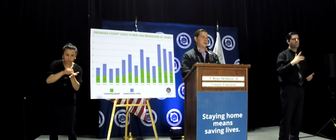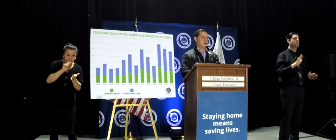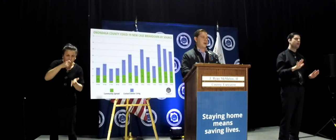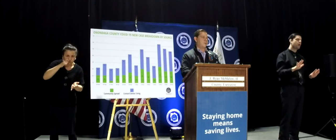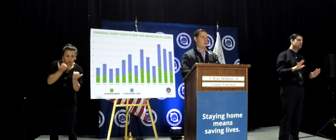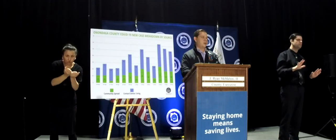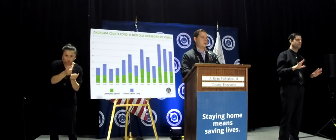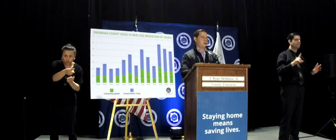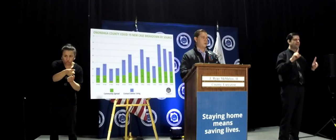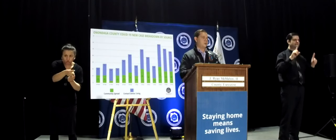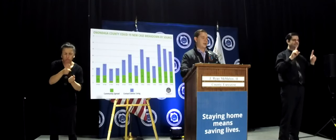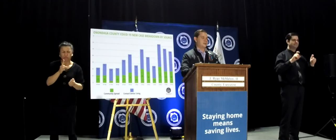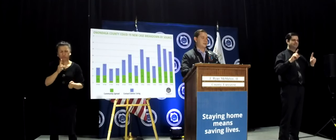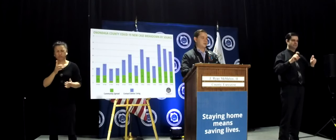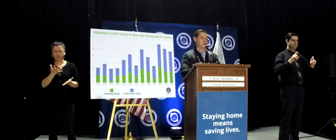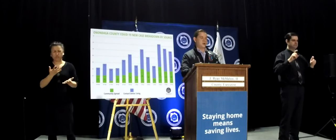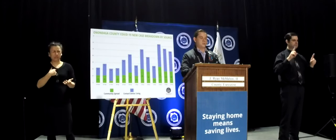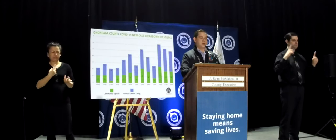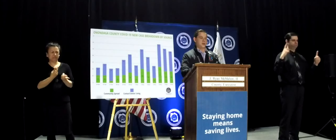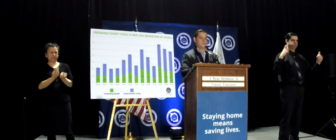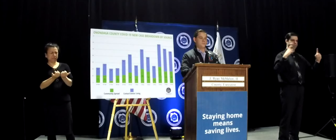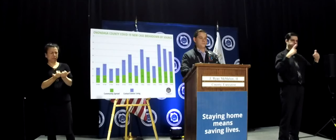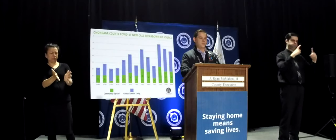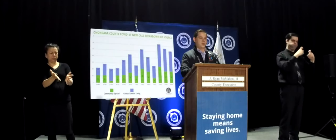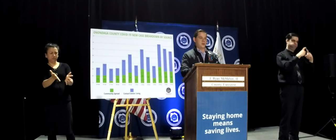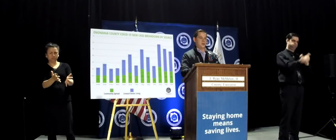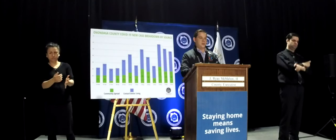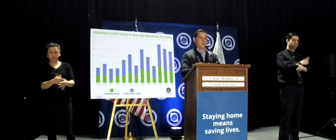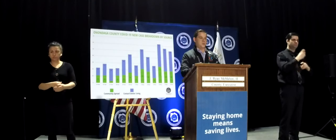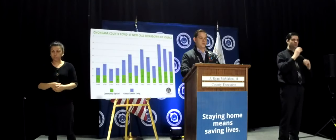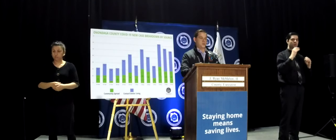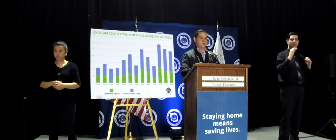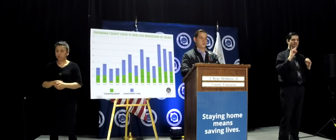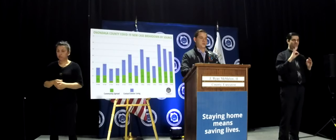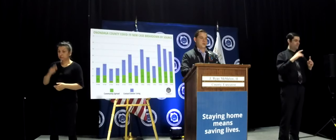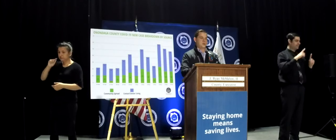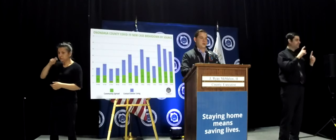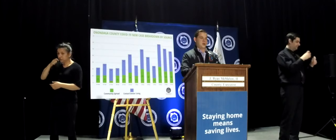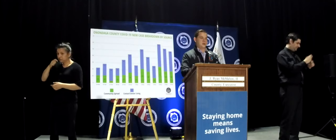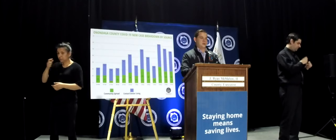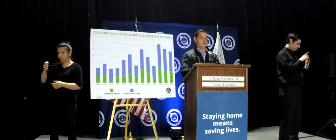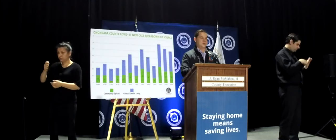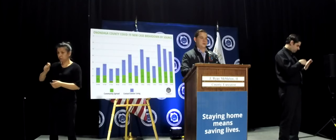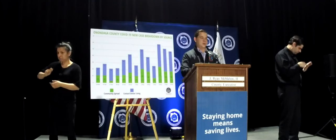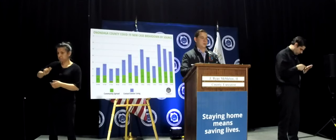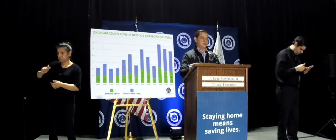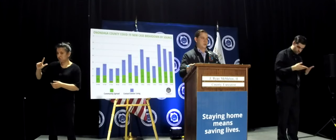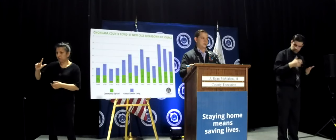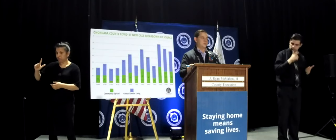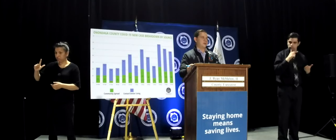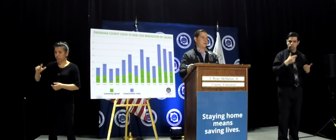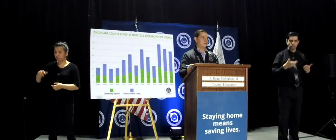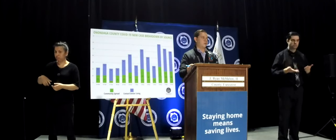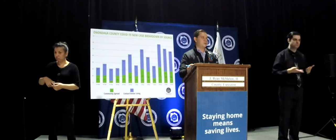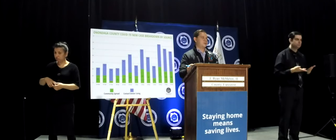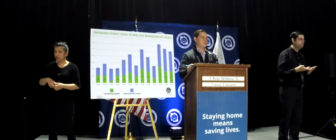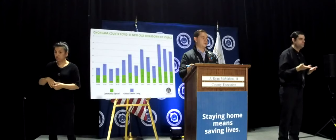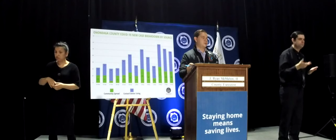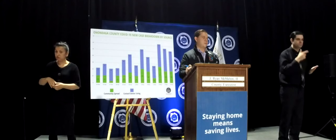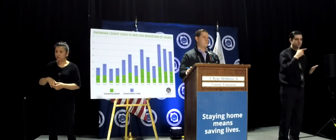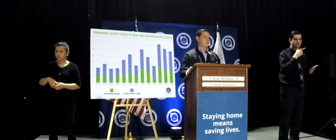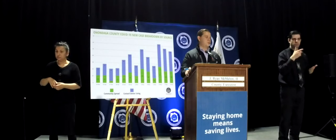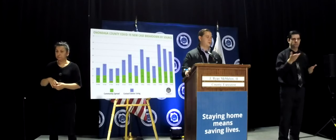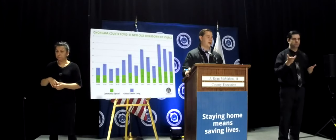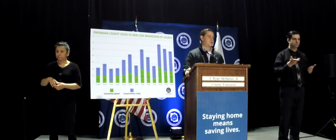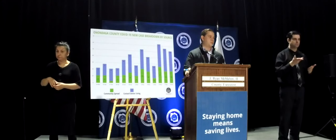testing. We are doing testing, which costs money and resources to get results and make informed